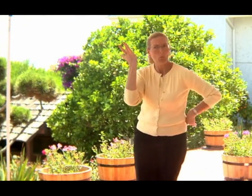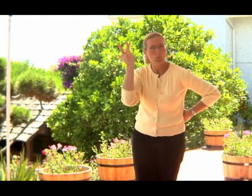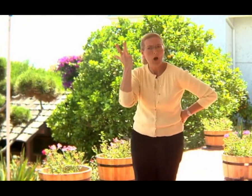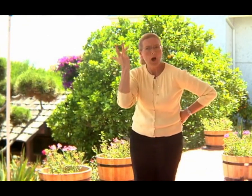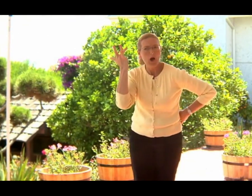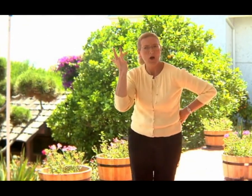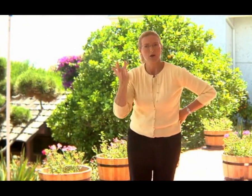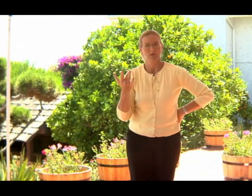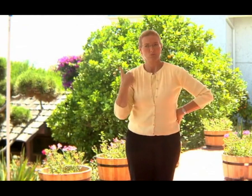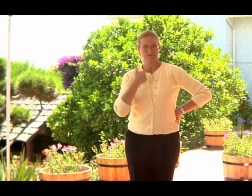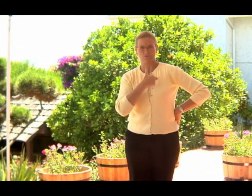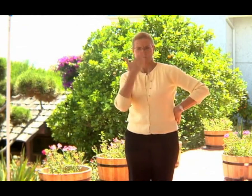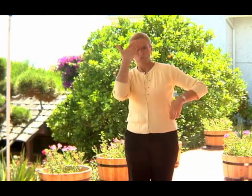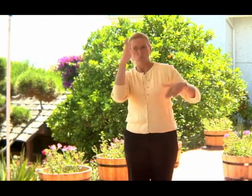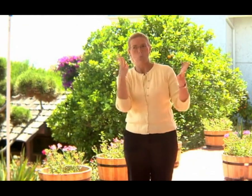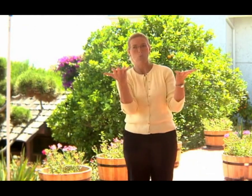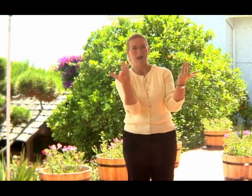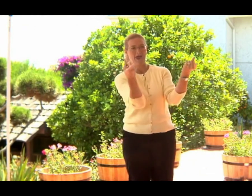don't know for sure what will happen,